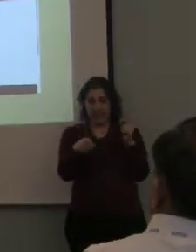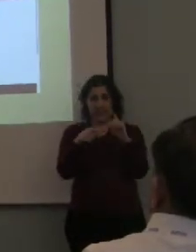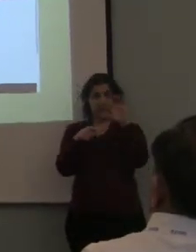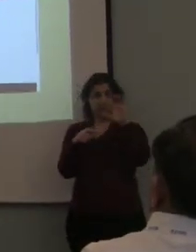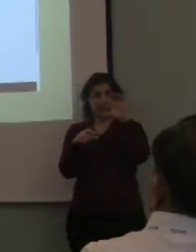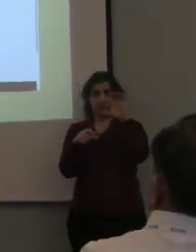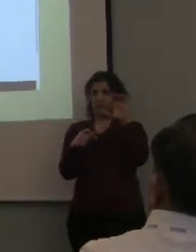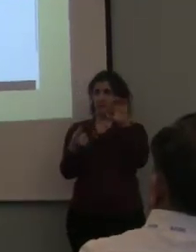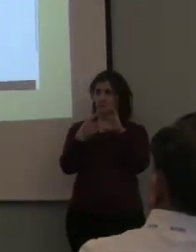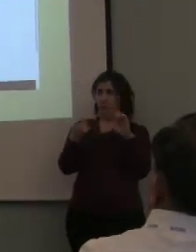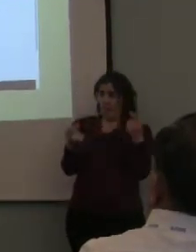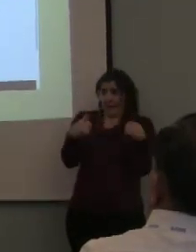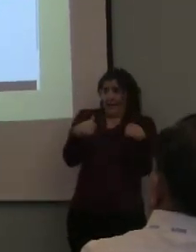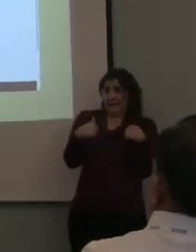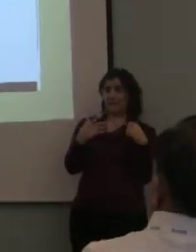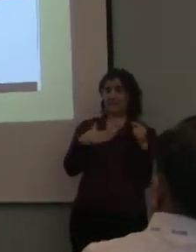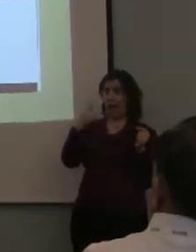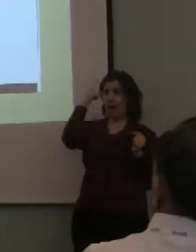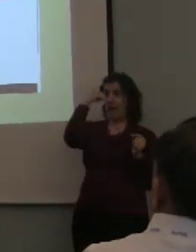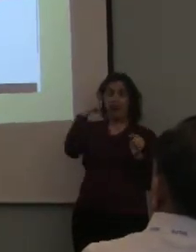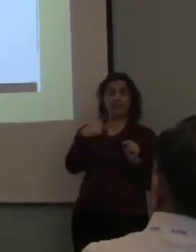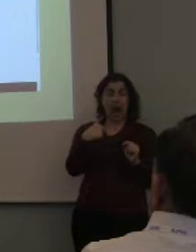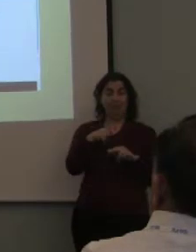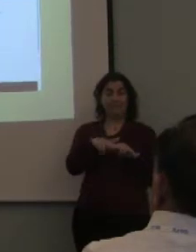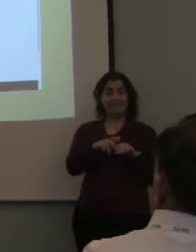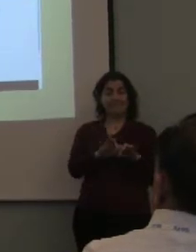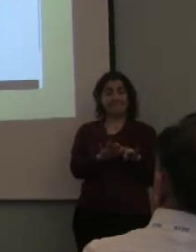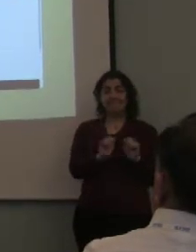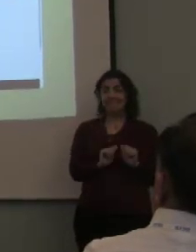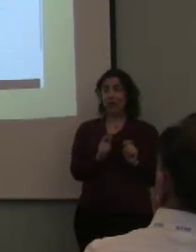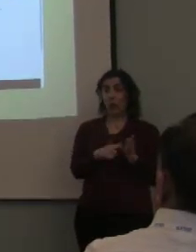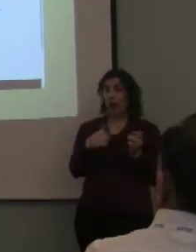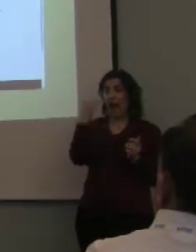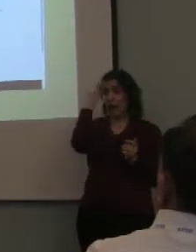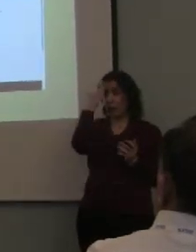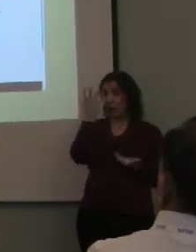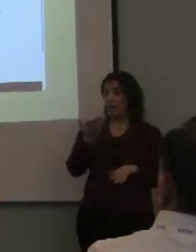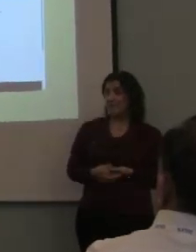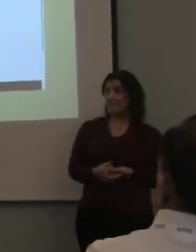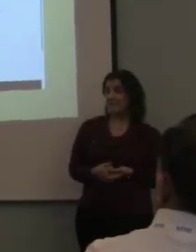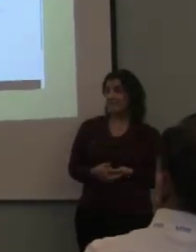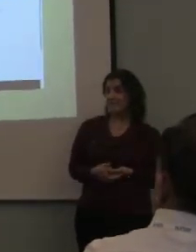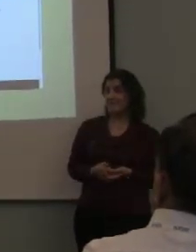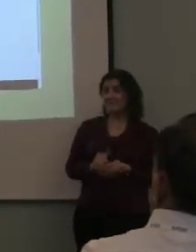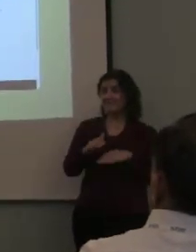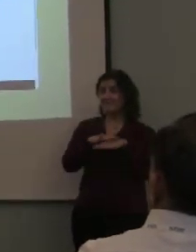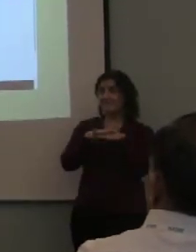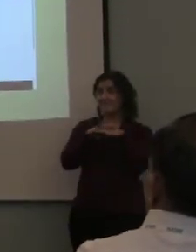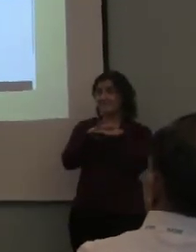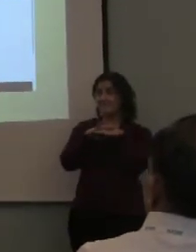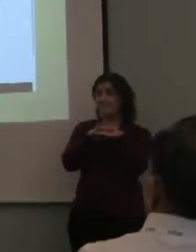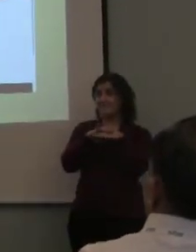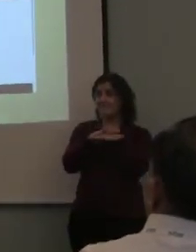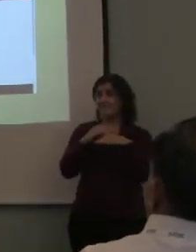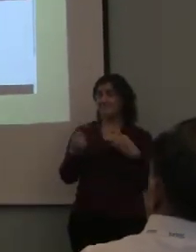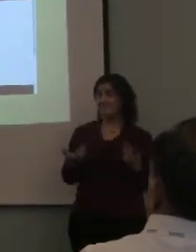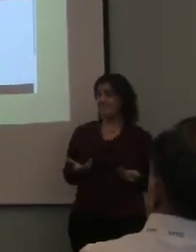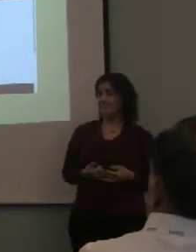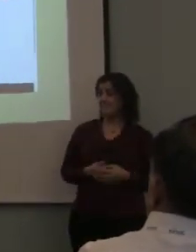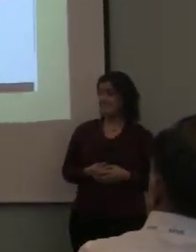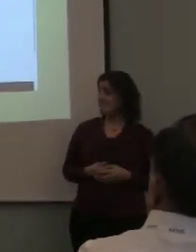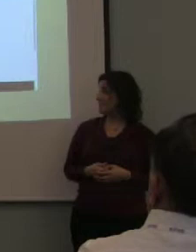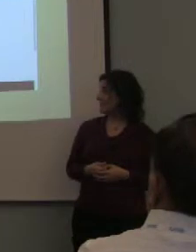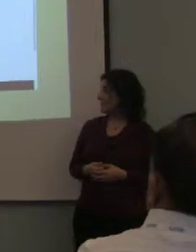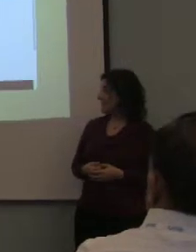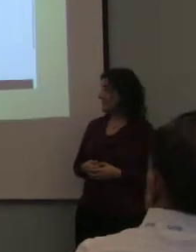from my mind. I sat down and I wrote what I knew, which was a little bit about